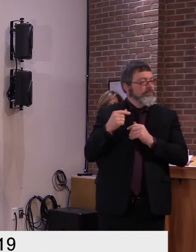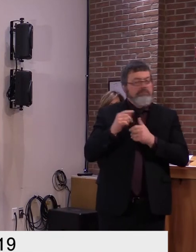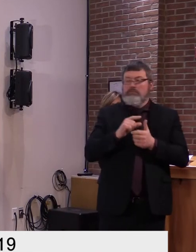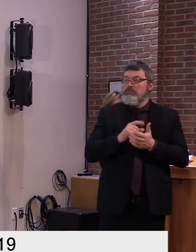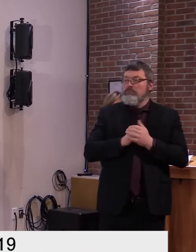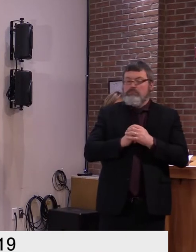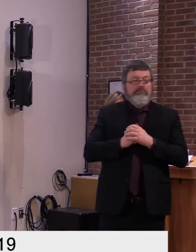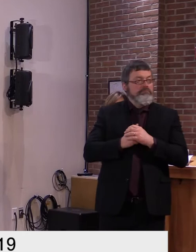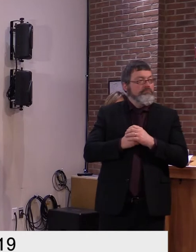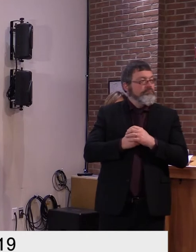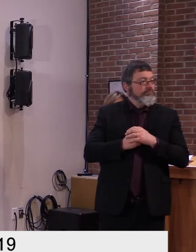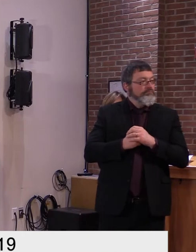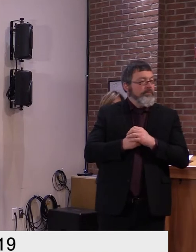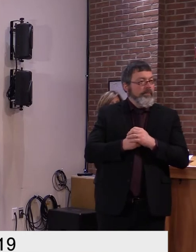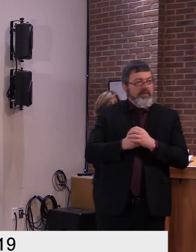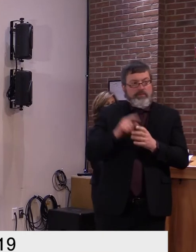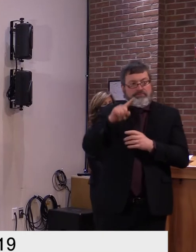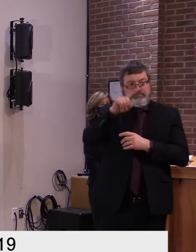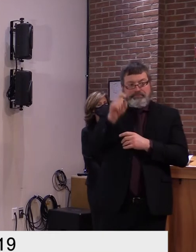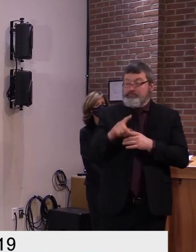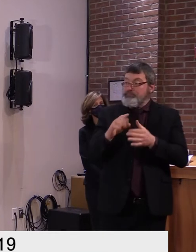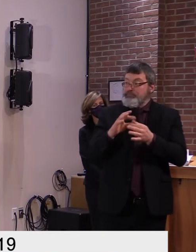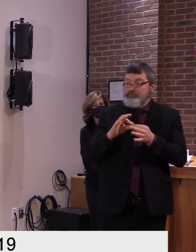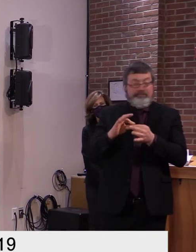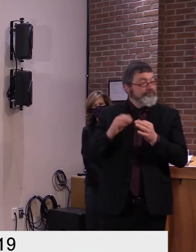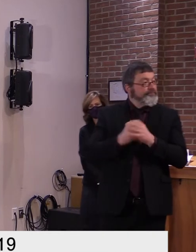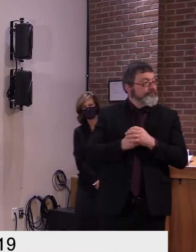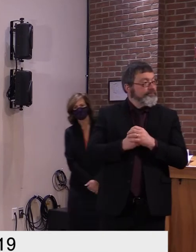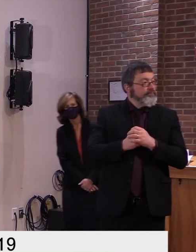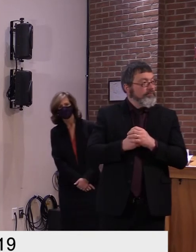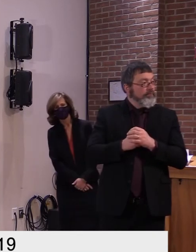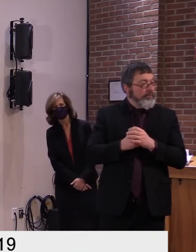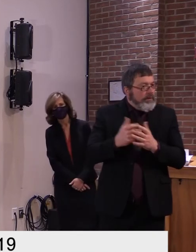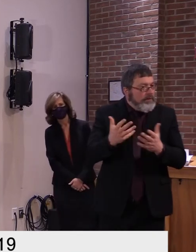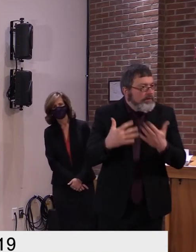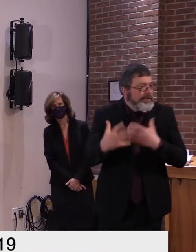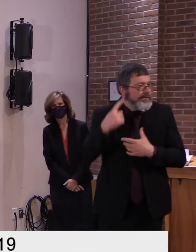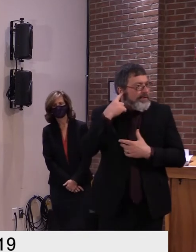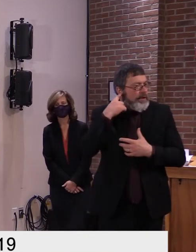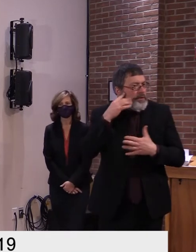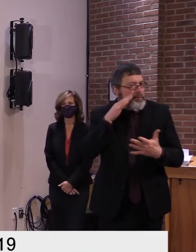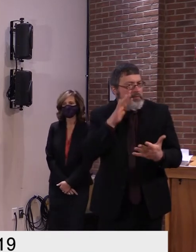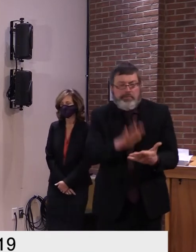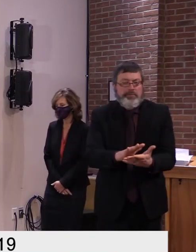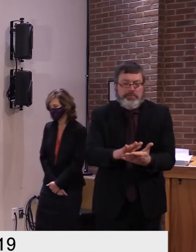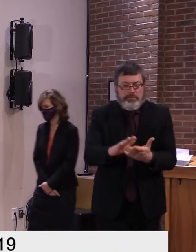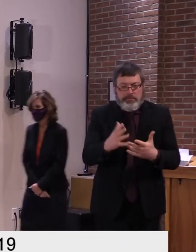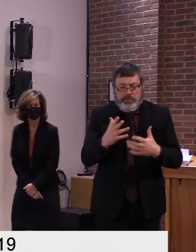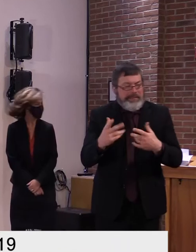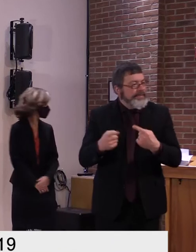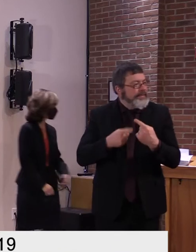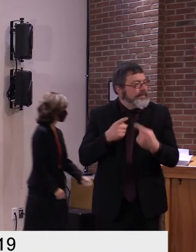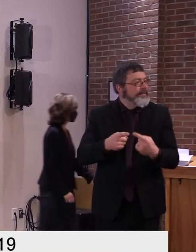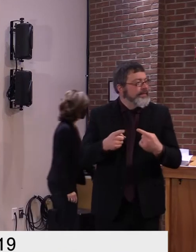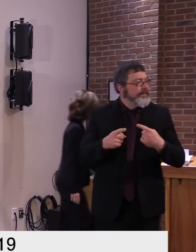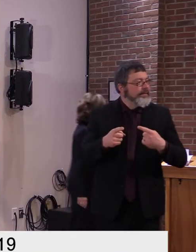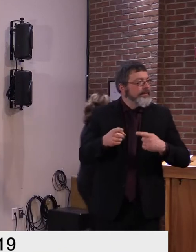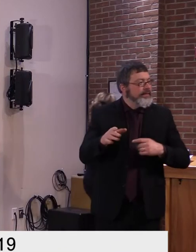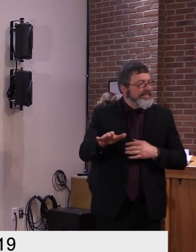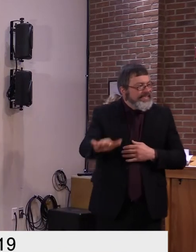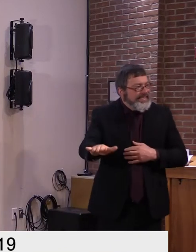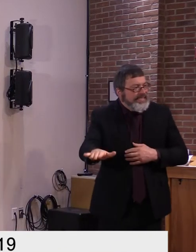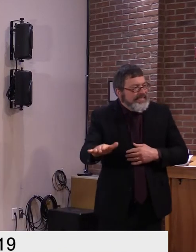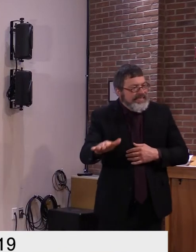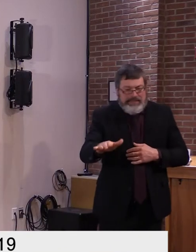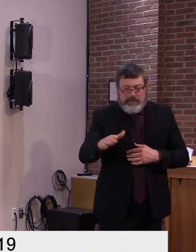Hi. I had a couple of questions. A question probably for Secretary Curley. Yeah. And for Lindsay